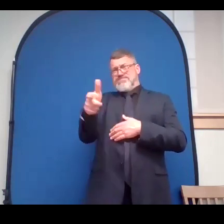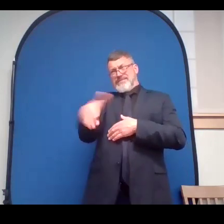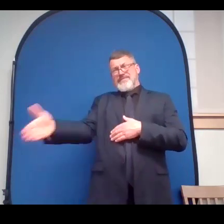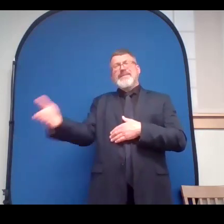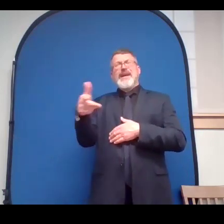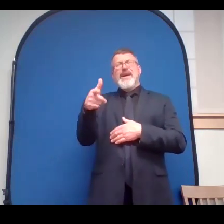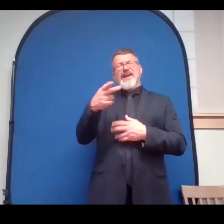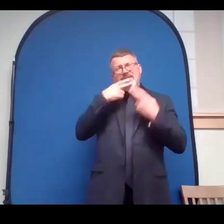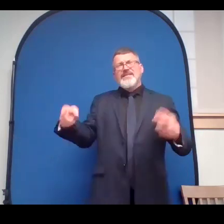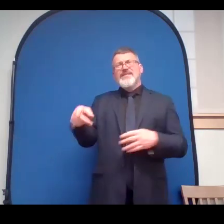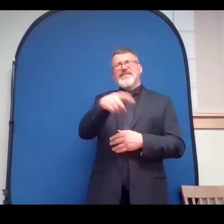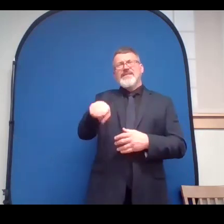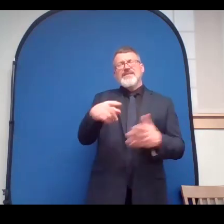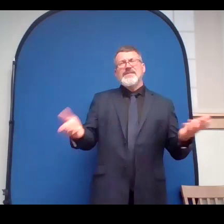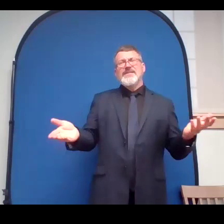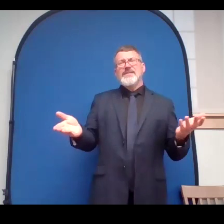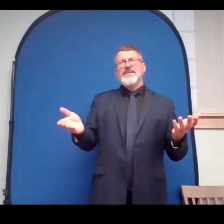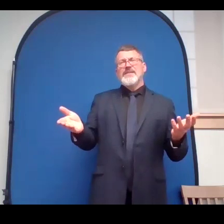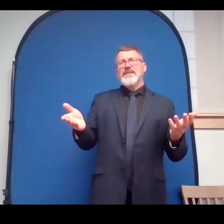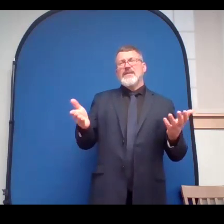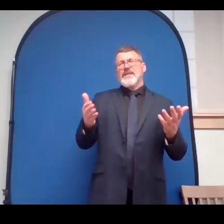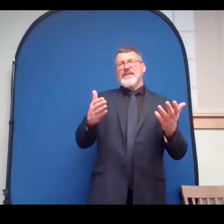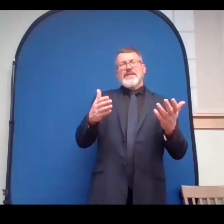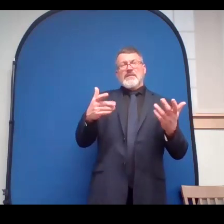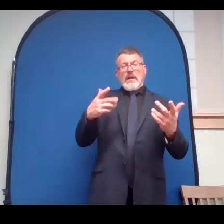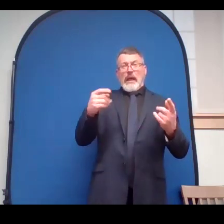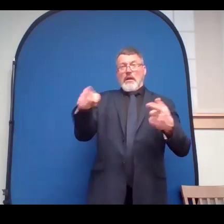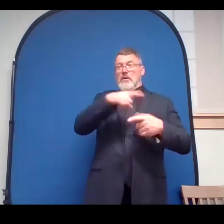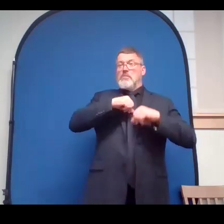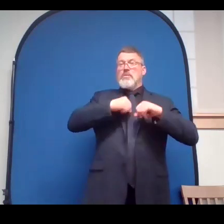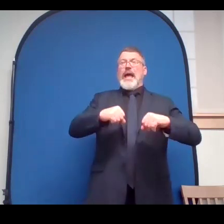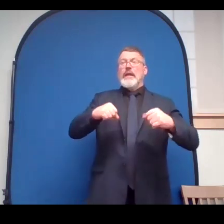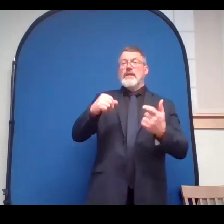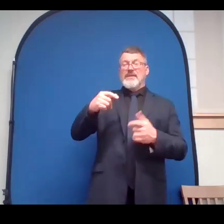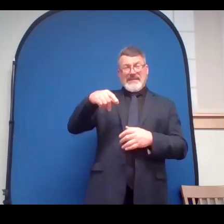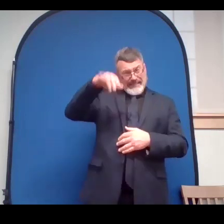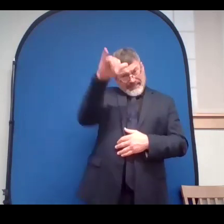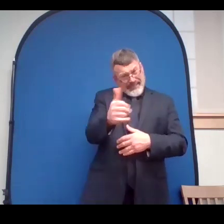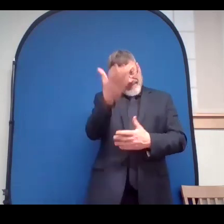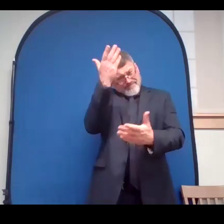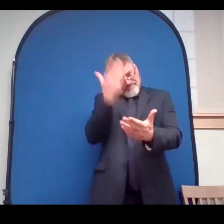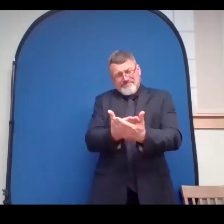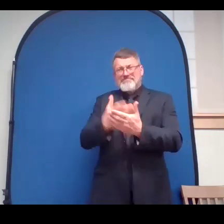defend. And I understand mental health issues. I get that.